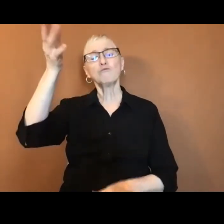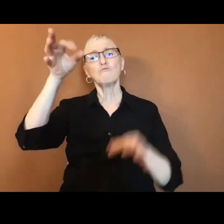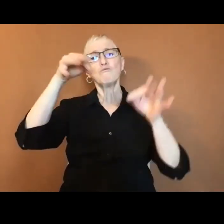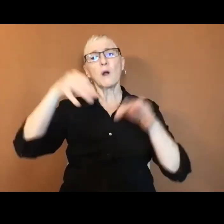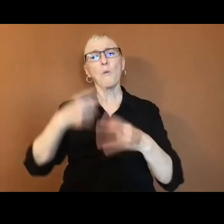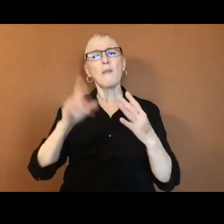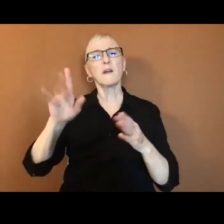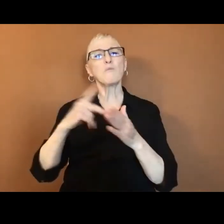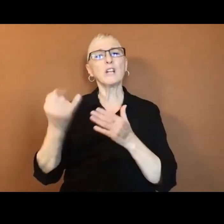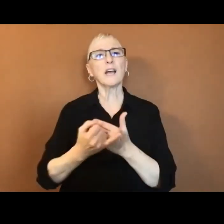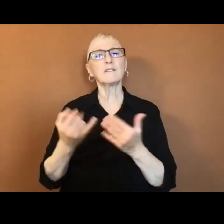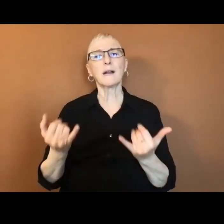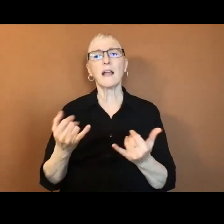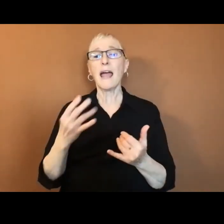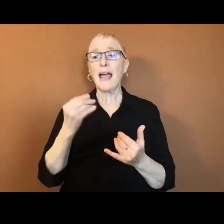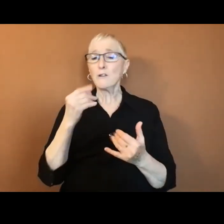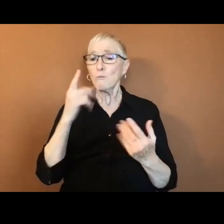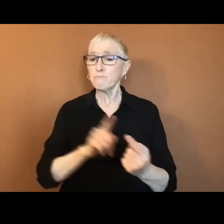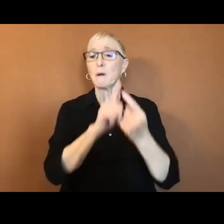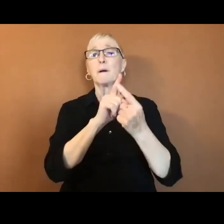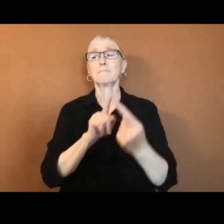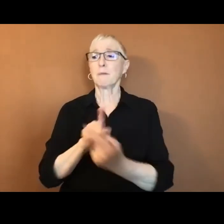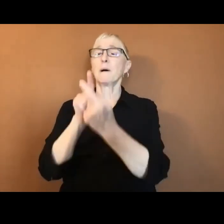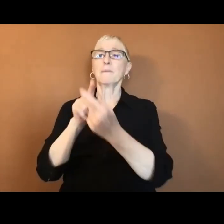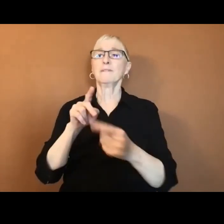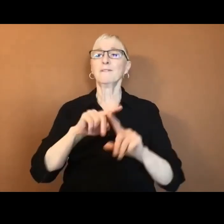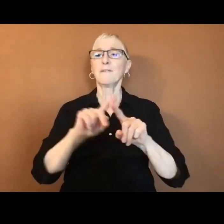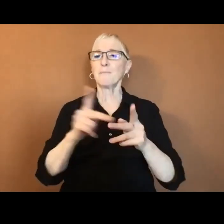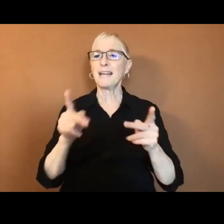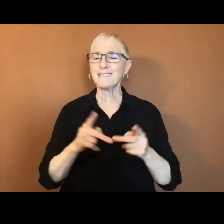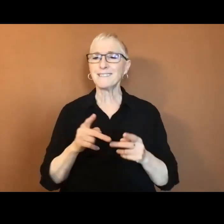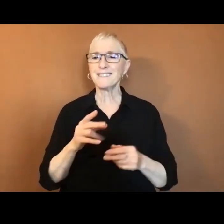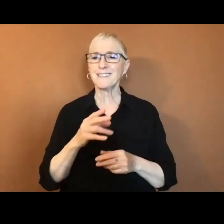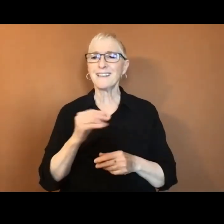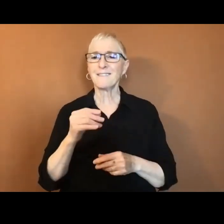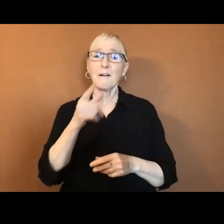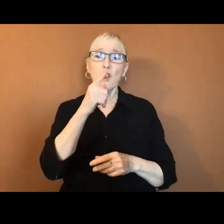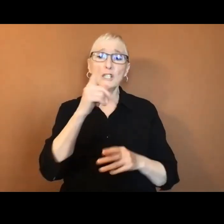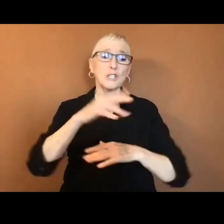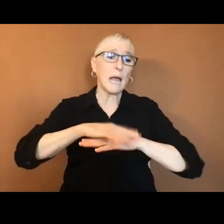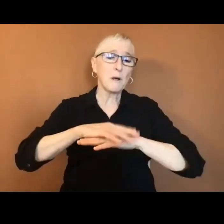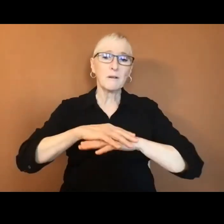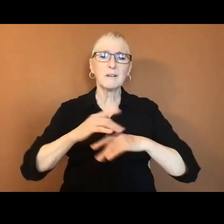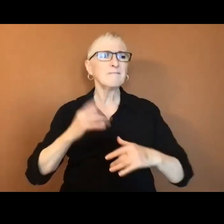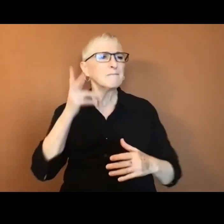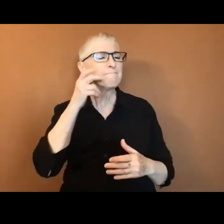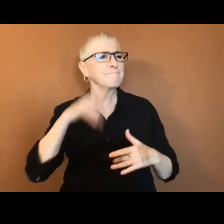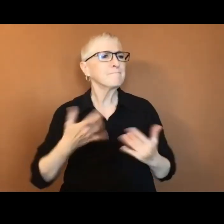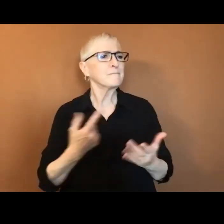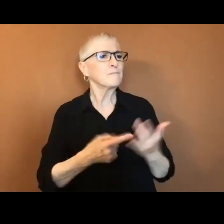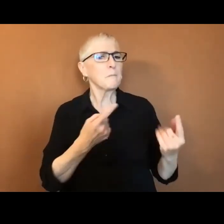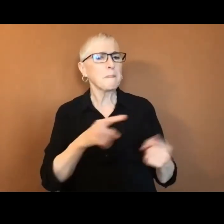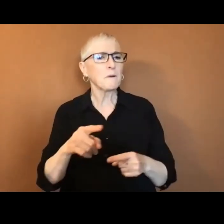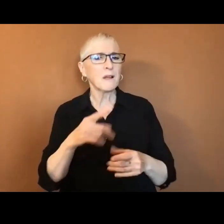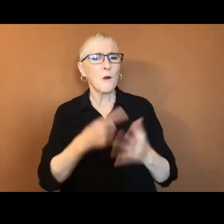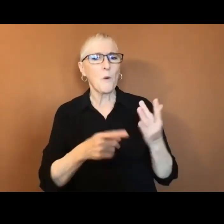moment, but you also bump into them at these field sites and hear, at the lunch table, like what they're up to and what's worked that day